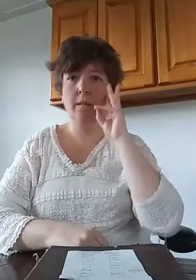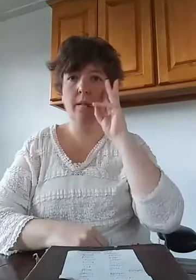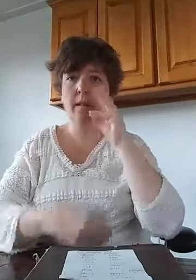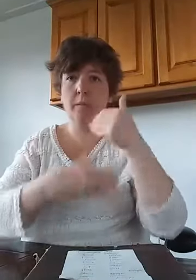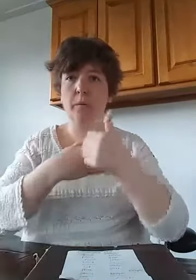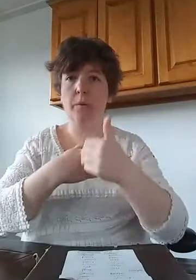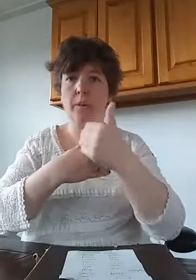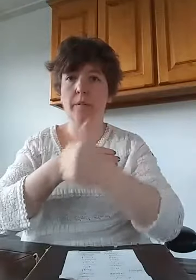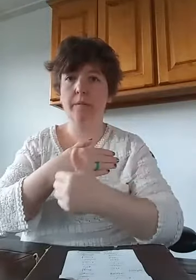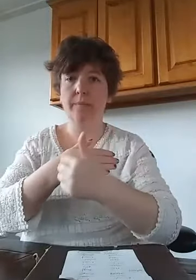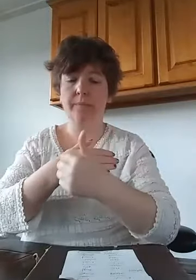Communion.